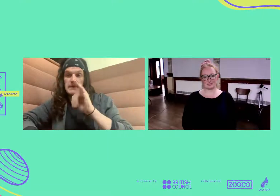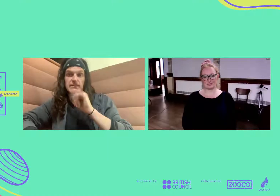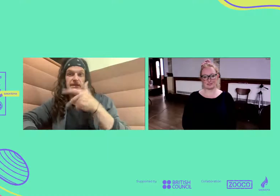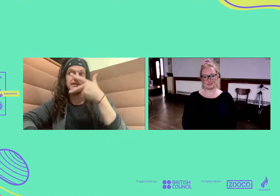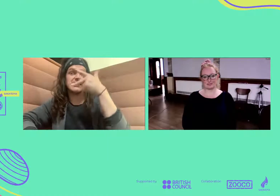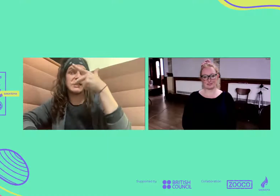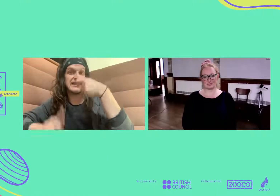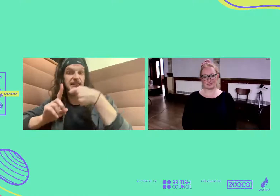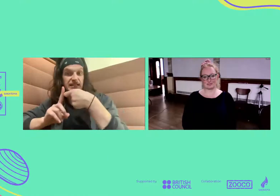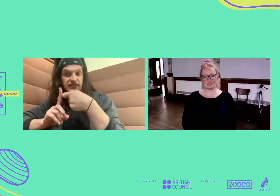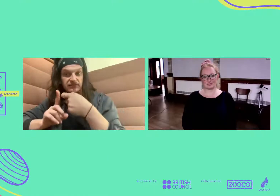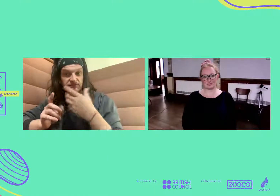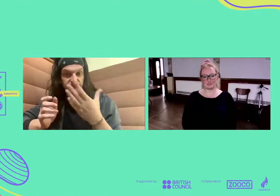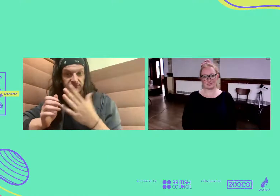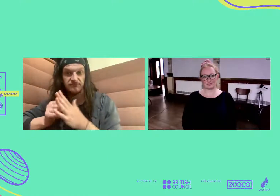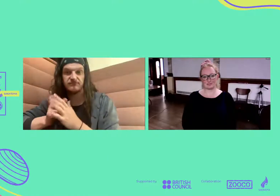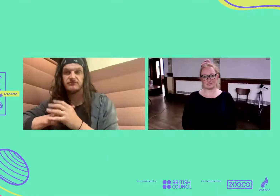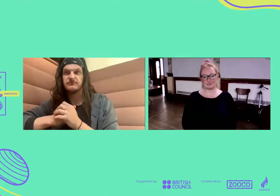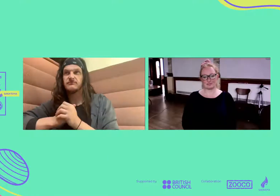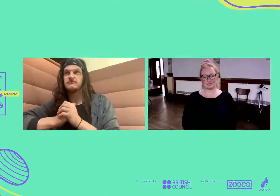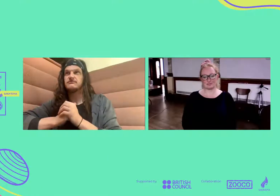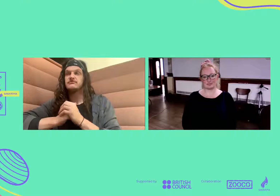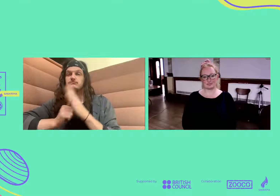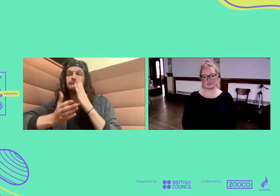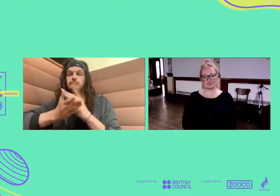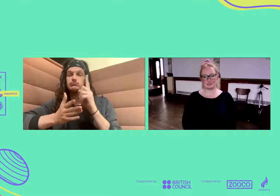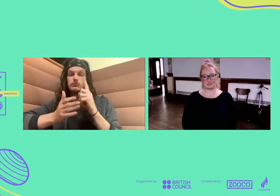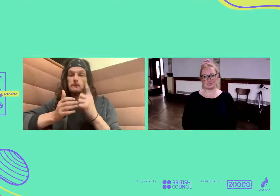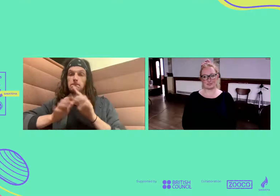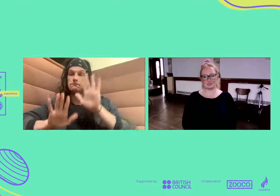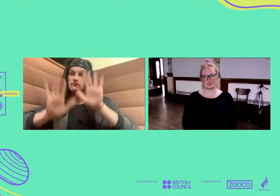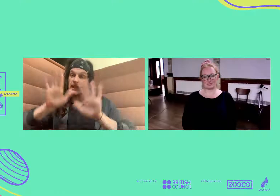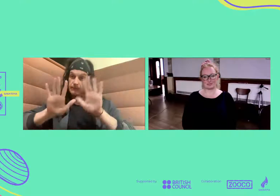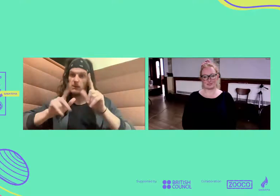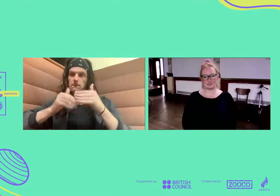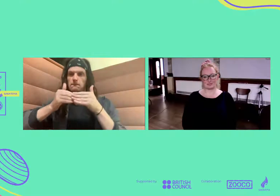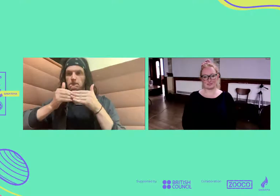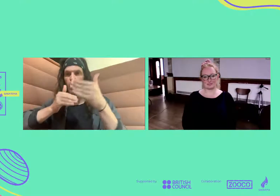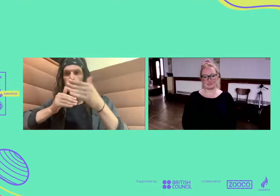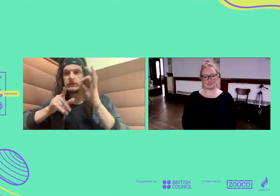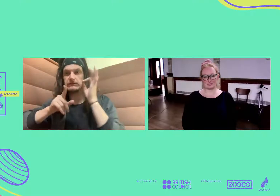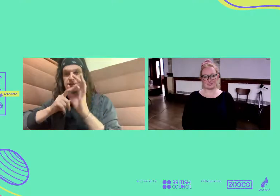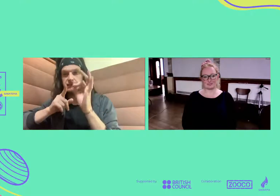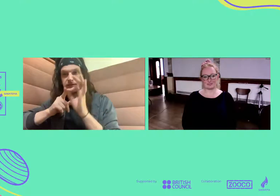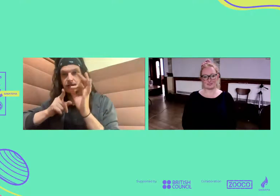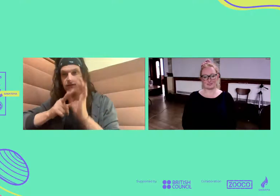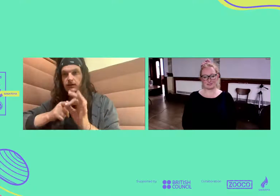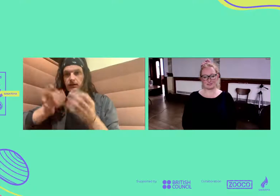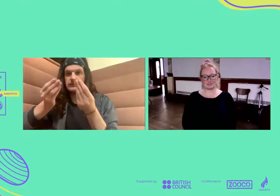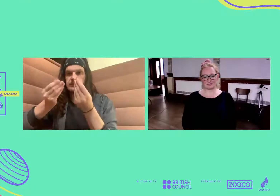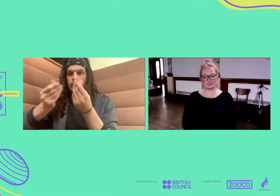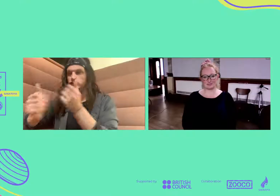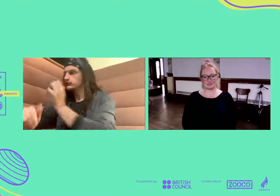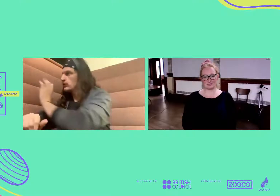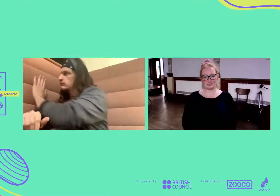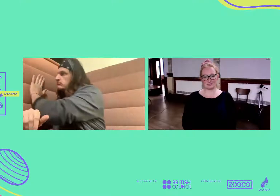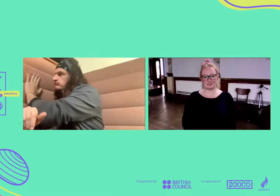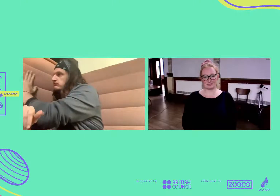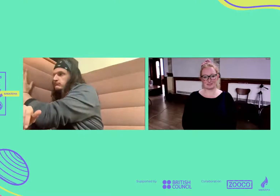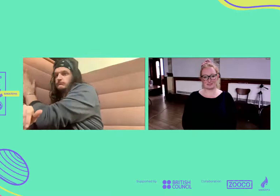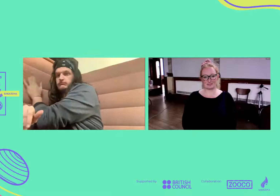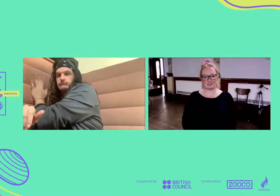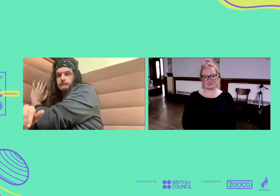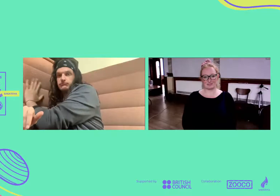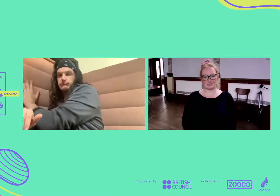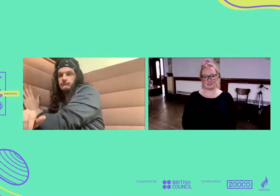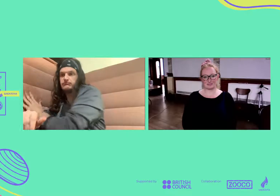is like mime in 4K, or maybe even 8K. So it's really high definition. There's a